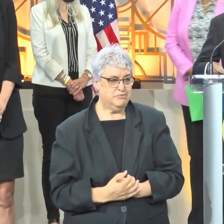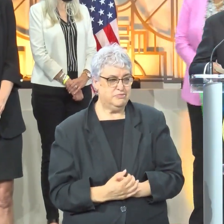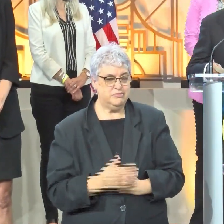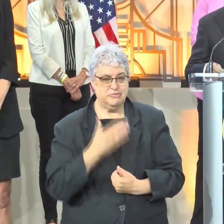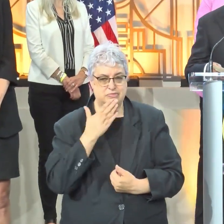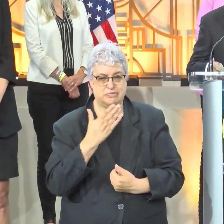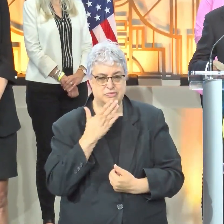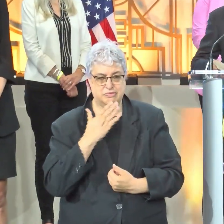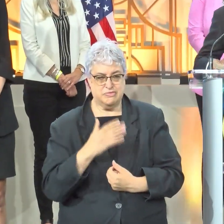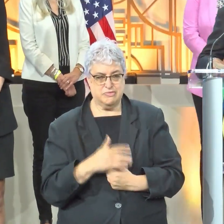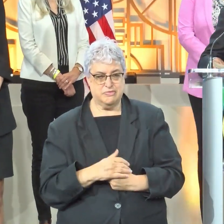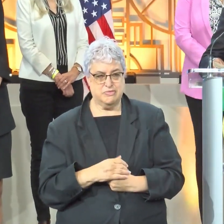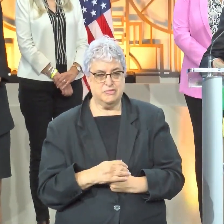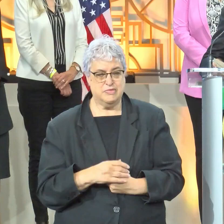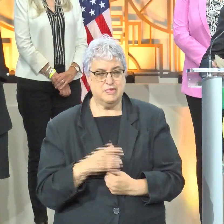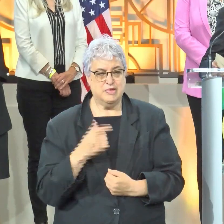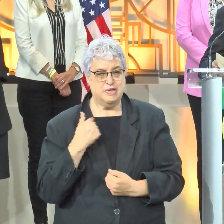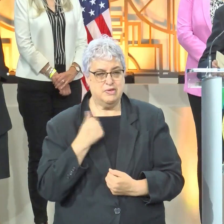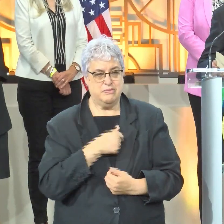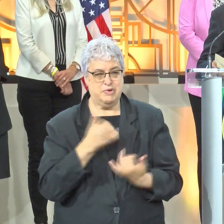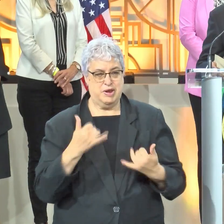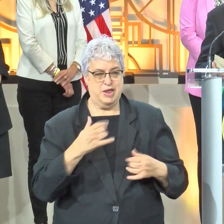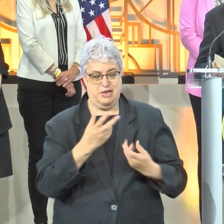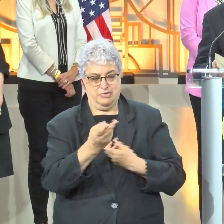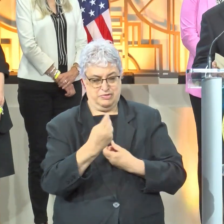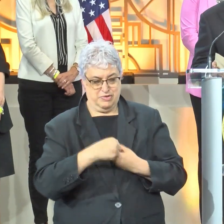Thank you, Vice Mayor Pro Tem. We're all in the Army now.